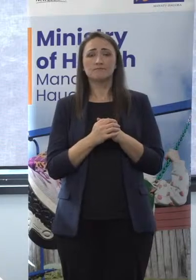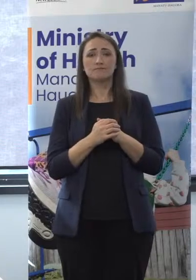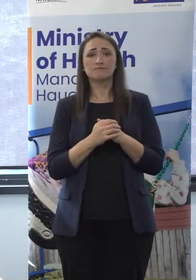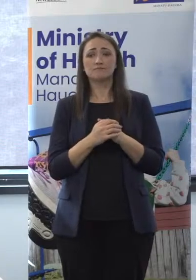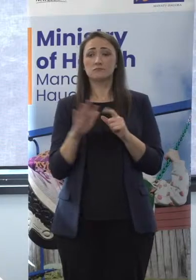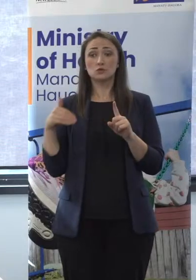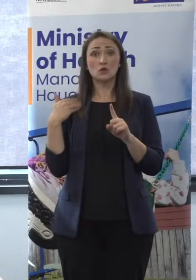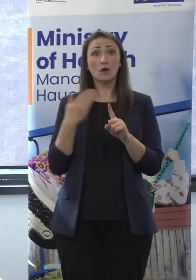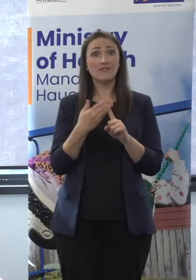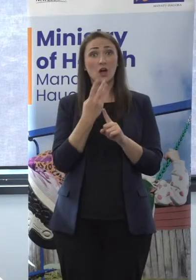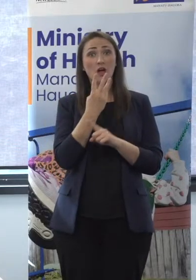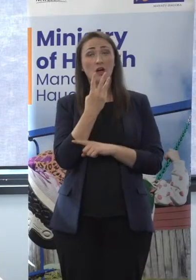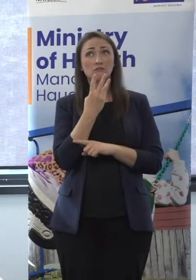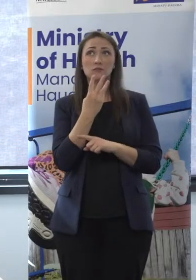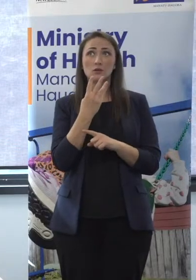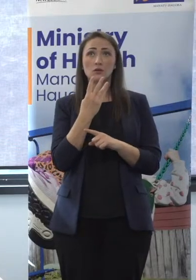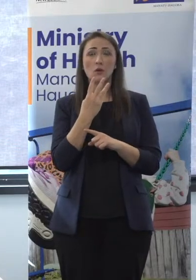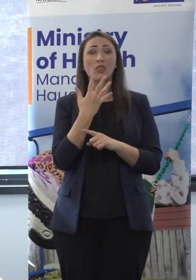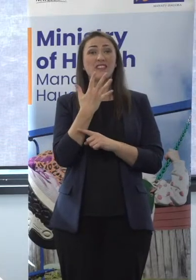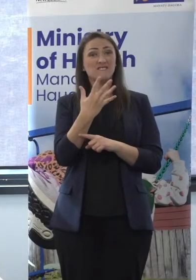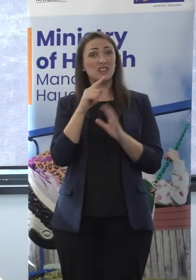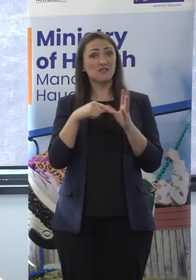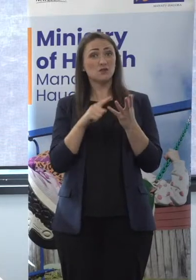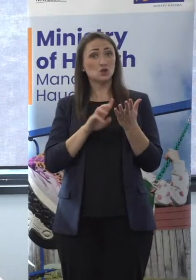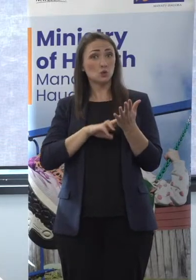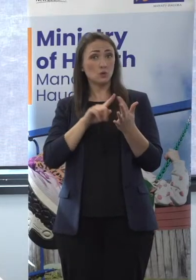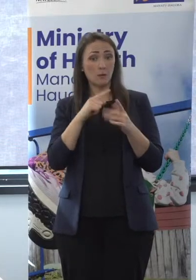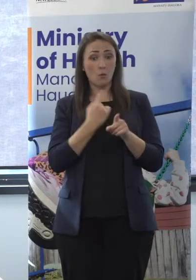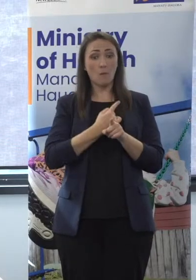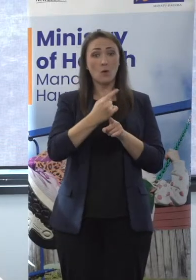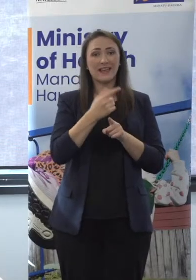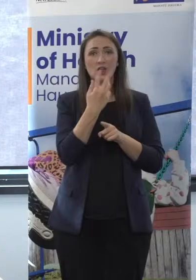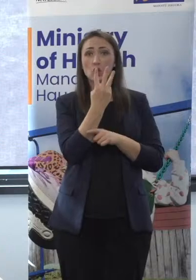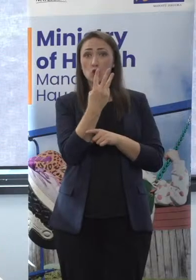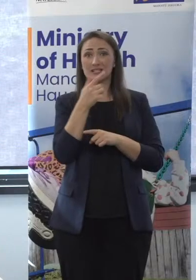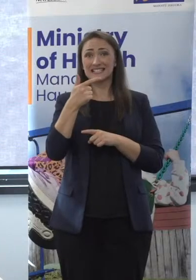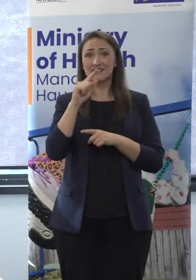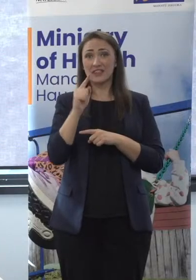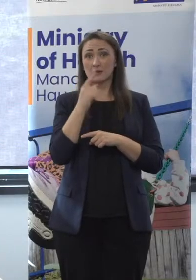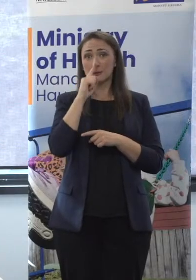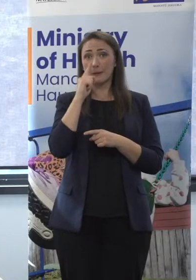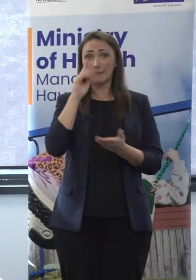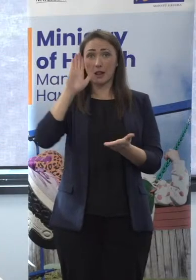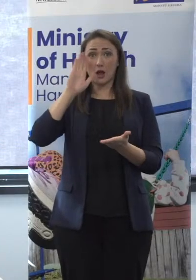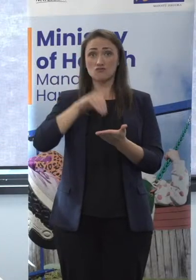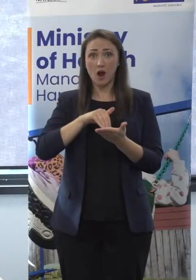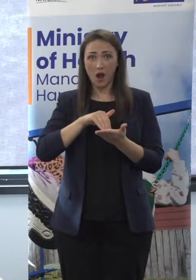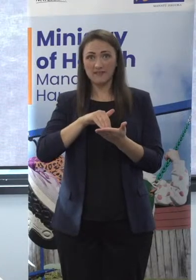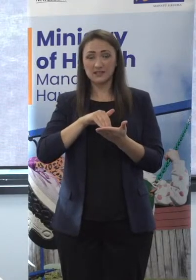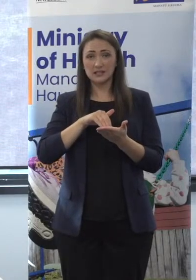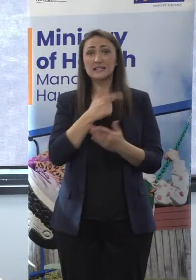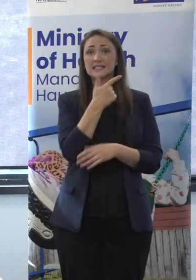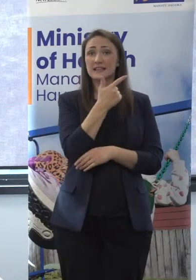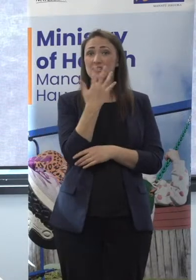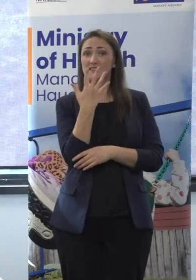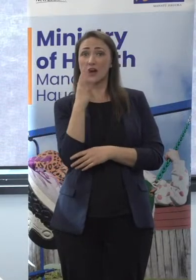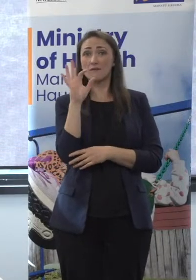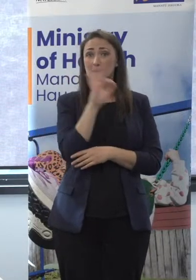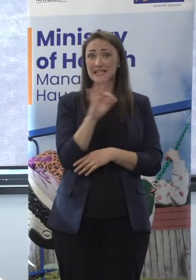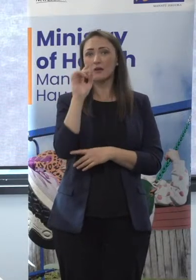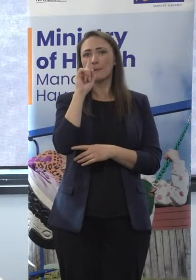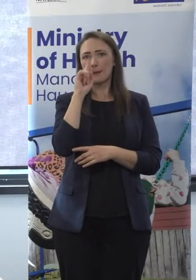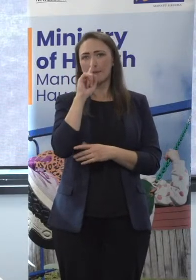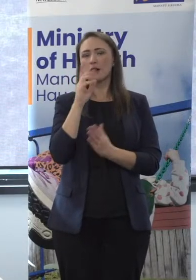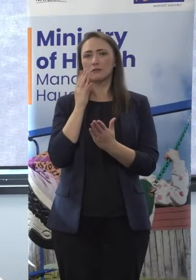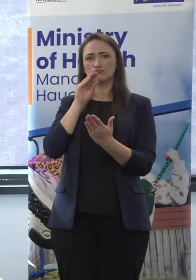arrived in New Zealand in the week ending 5th of June, 75% completed and reported 2 rats. Of the people